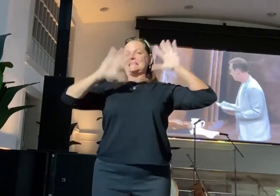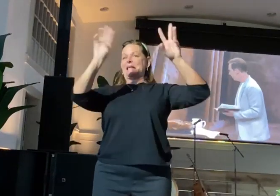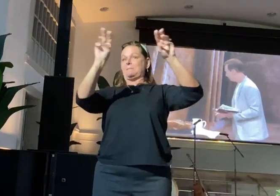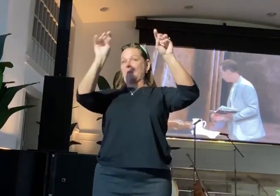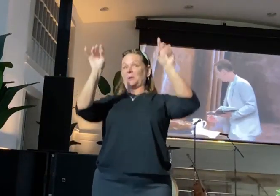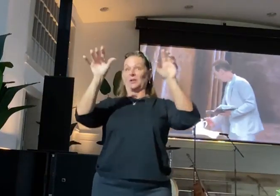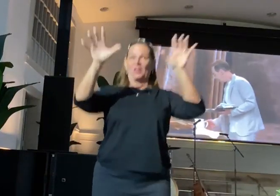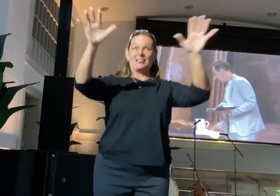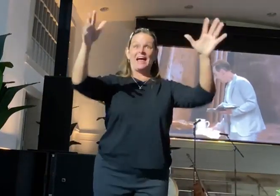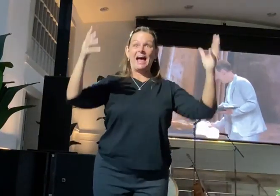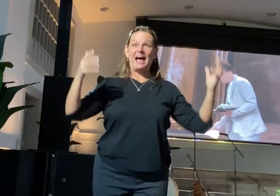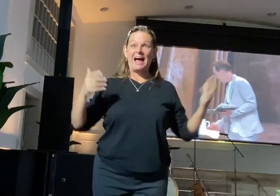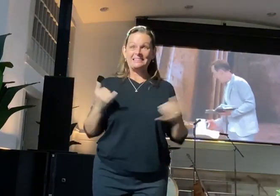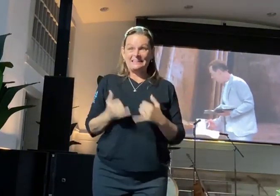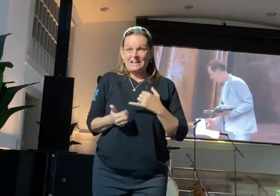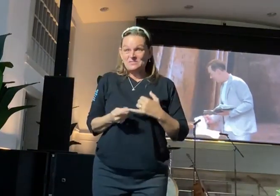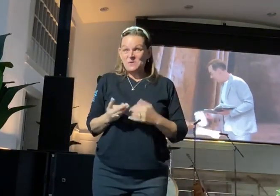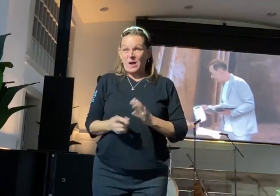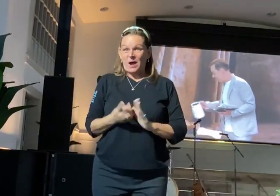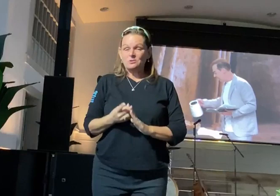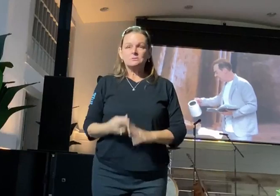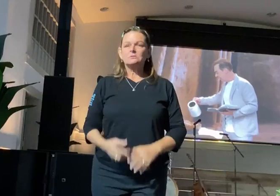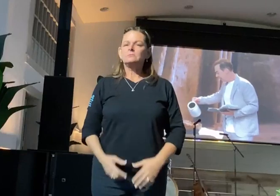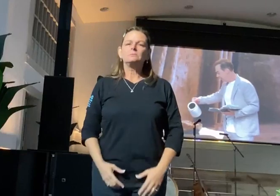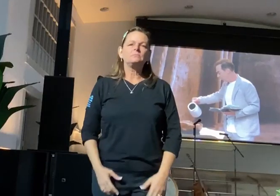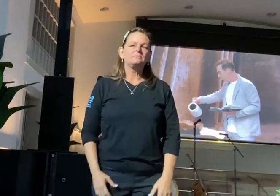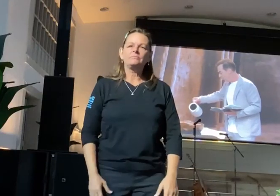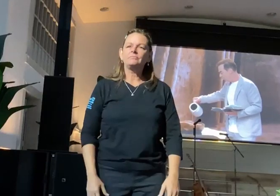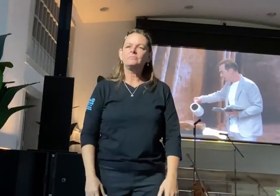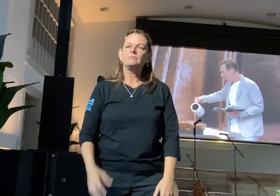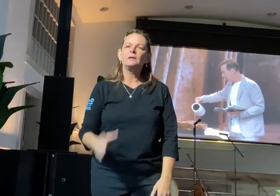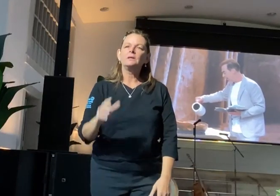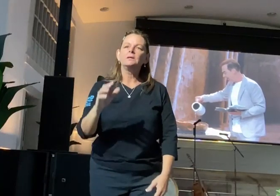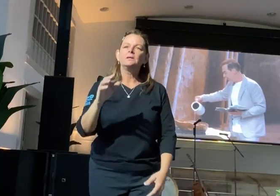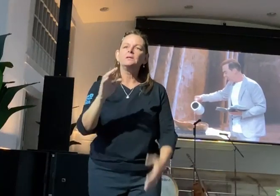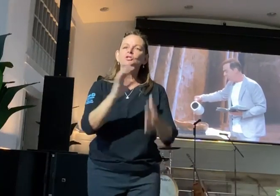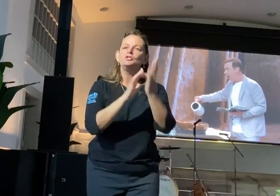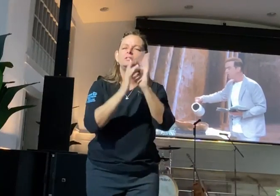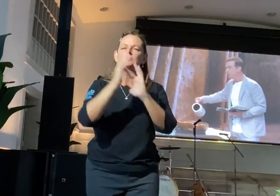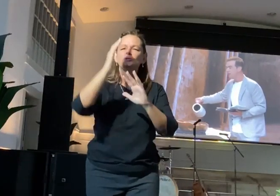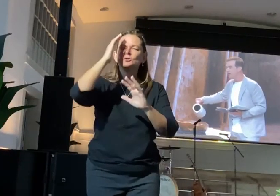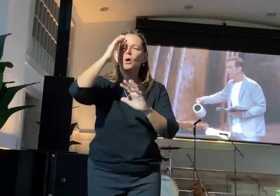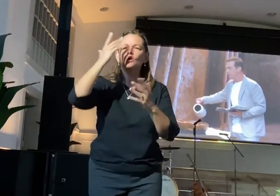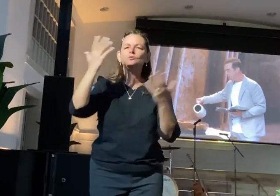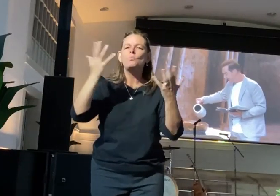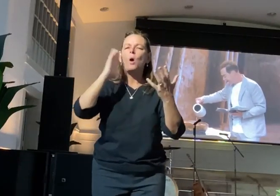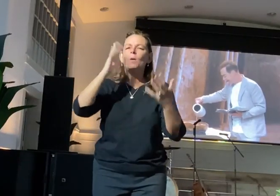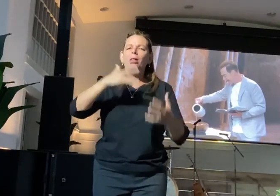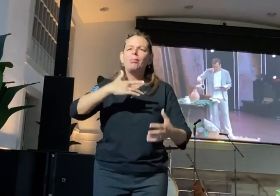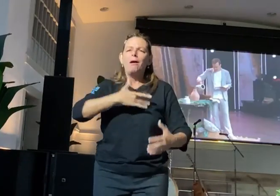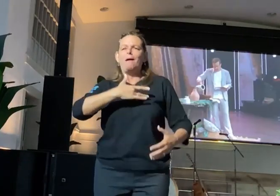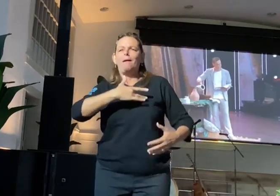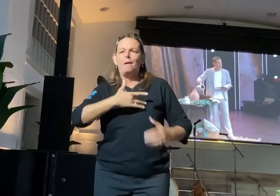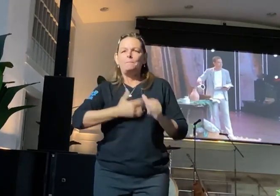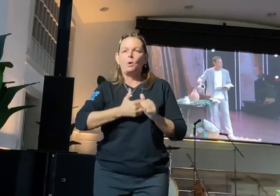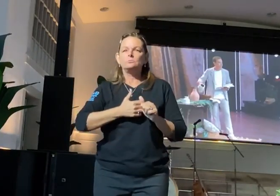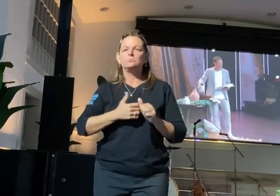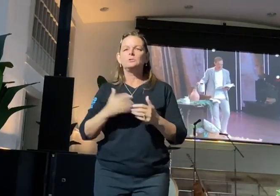that basin and that towel and he pours the water and he begins to wash their